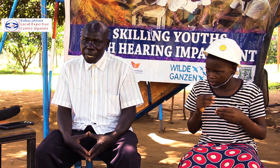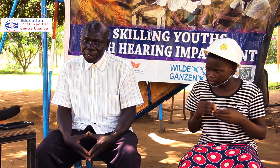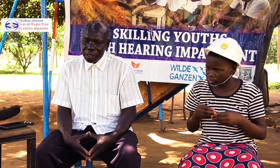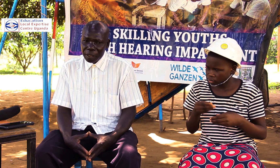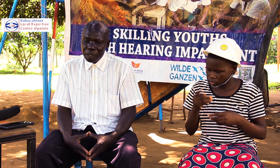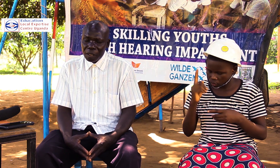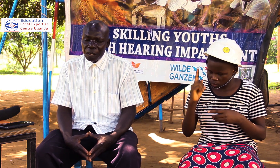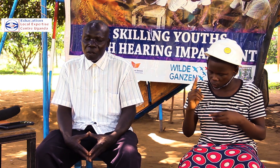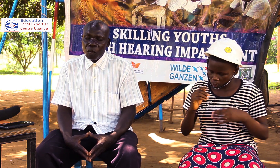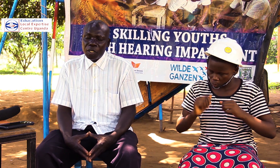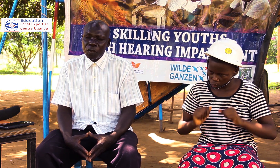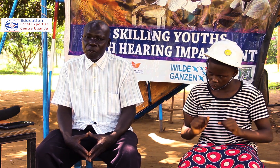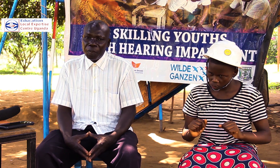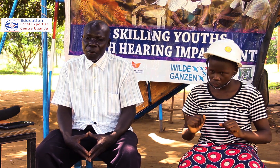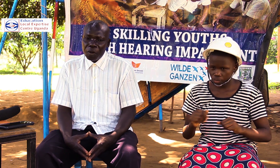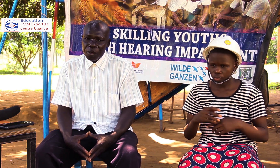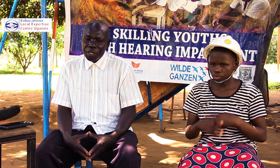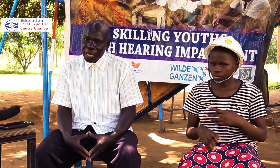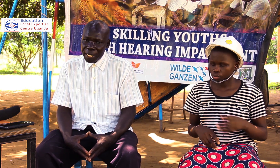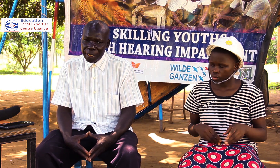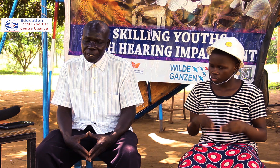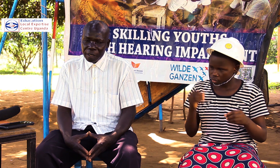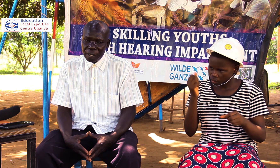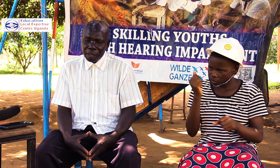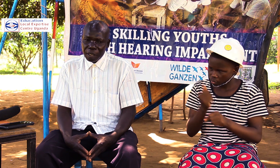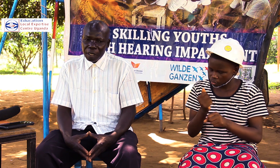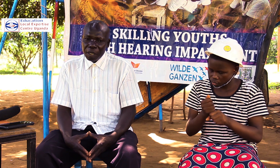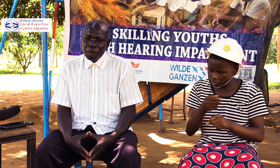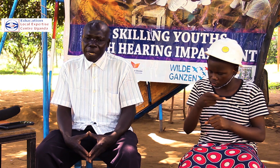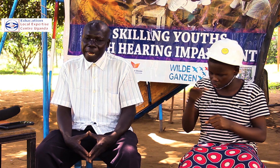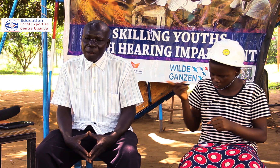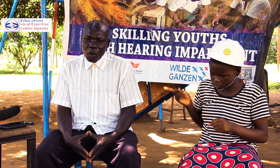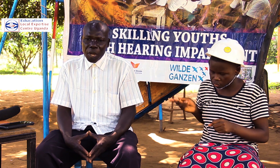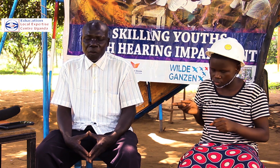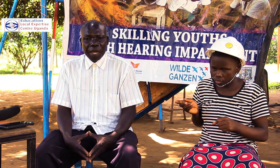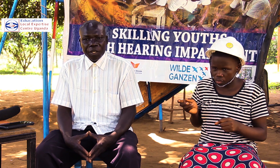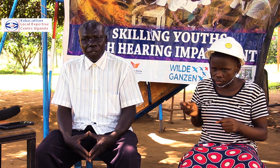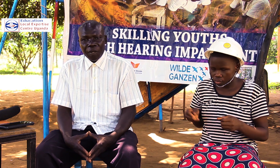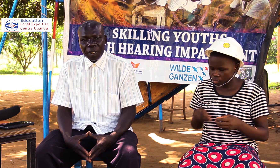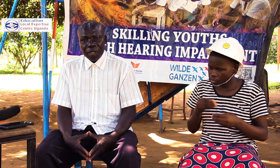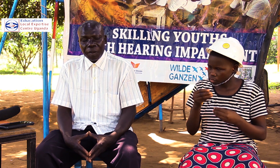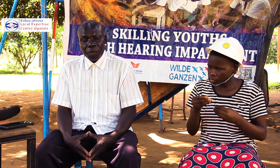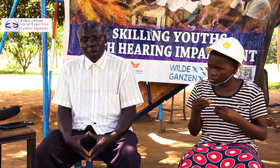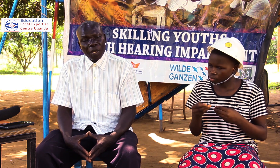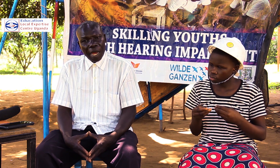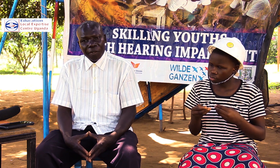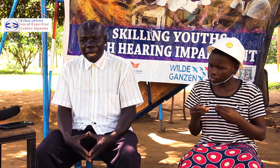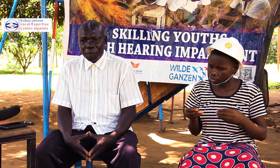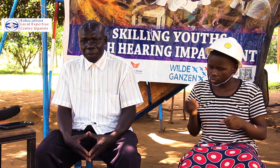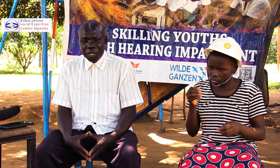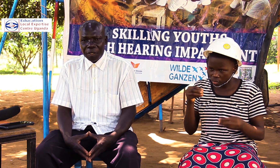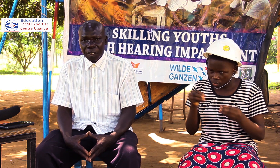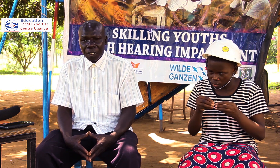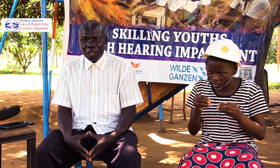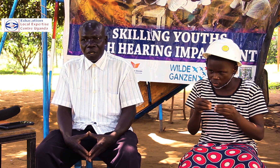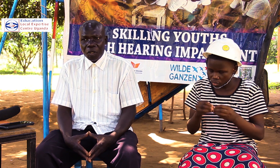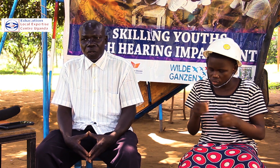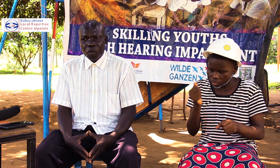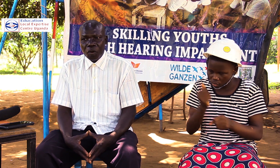one toilet, which is for the boys' side. But at the moment, we are receiving both girls and